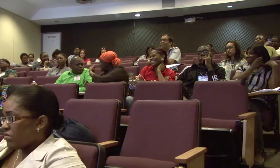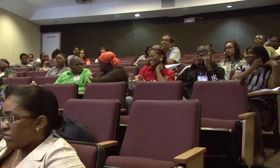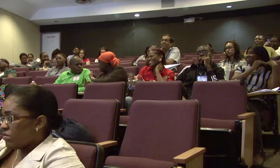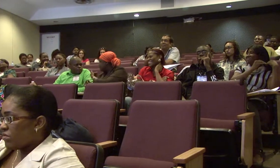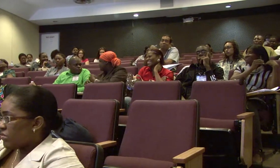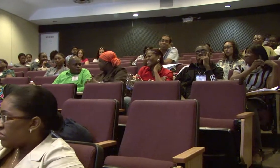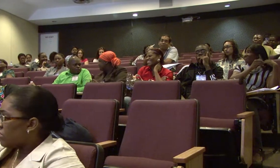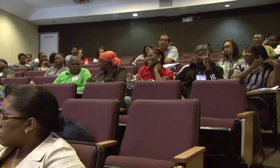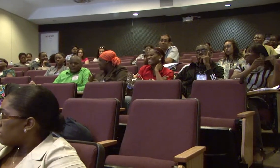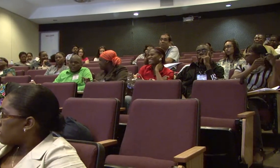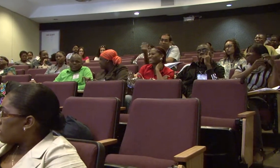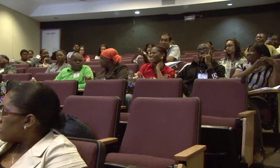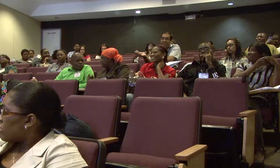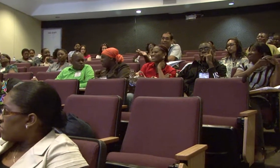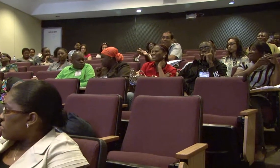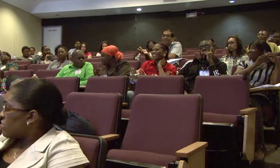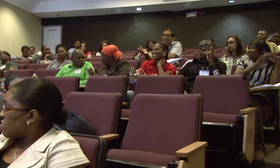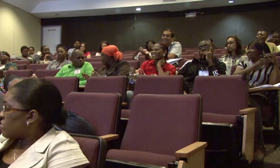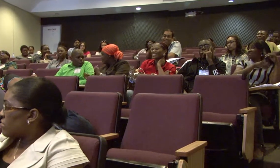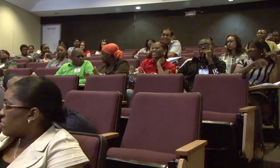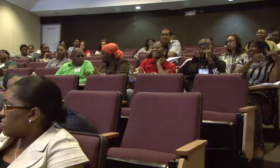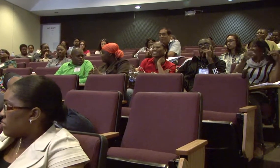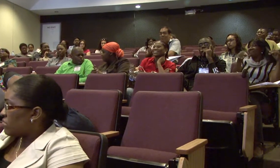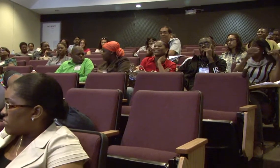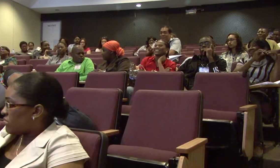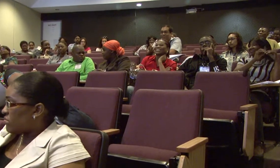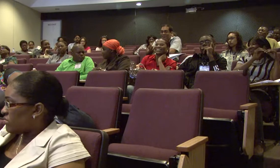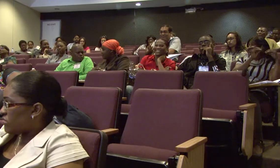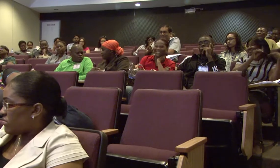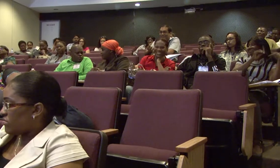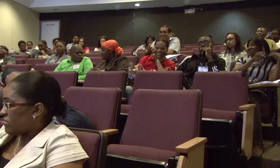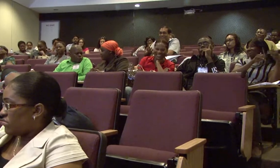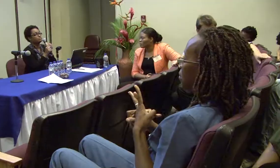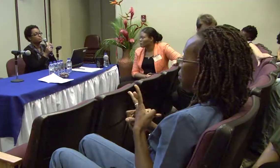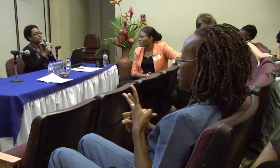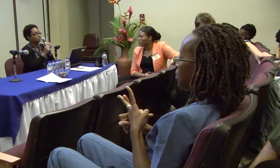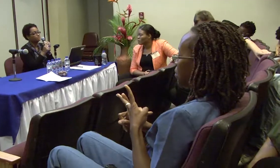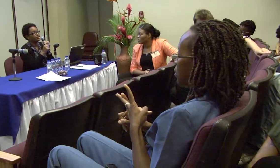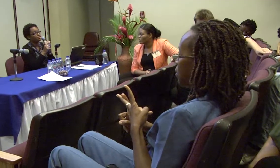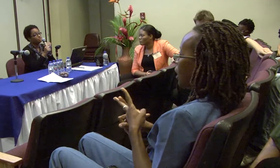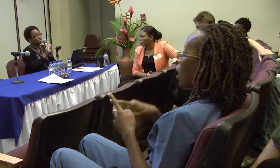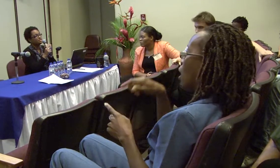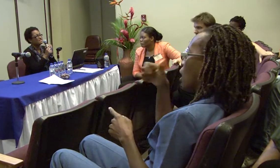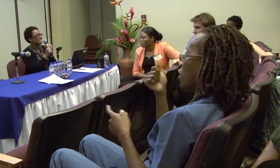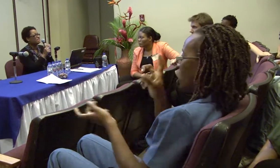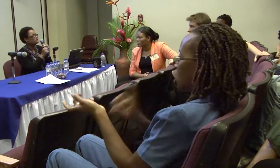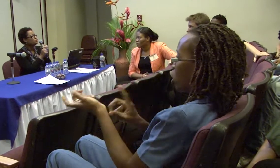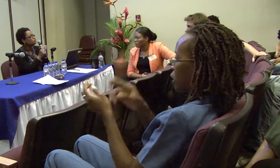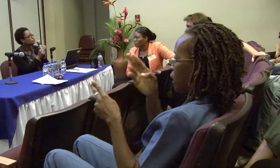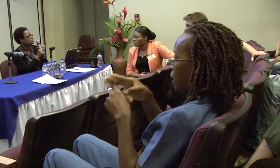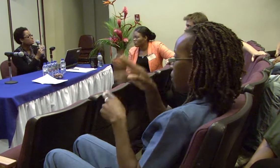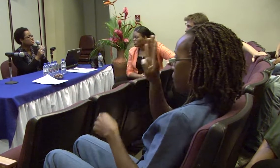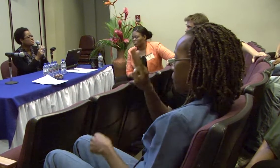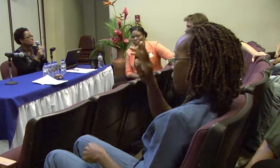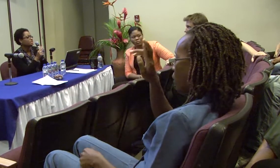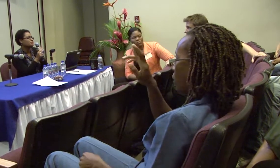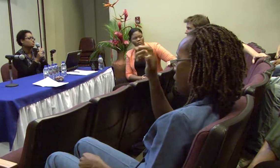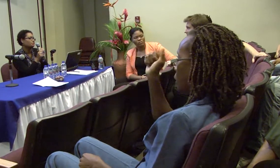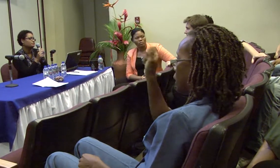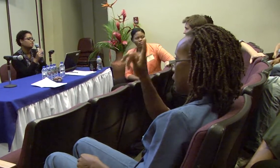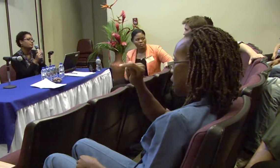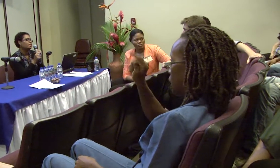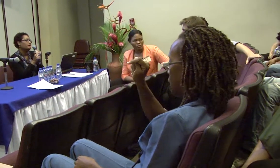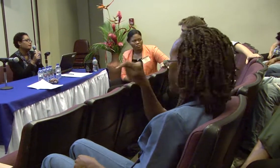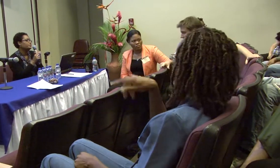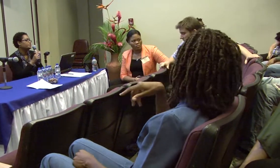Right? And Dretchy tells me I'm qualified for 2 free hearing aids, and I still haven't gone by that. Dr. Brad's office, and a few other places I think